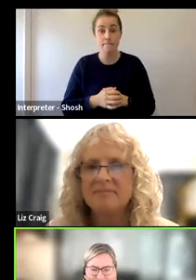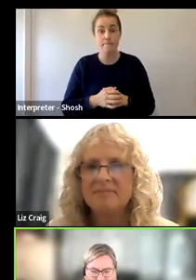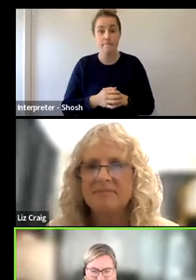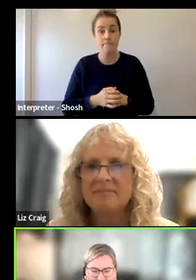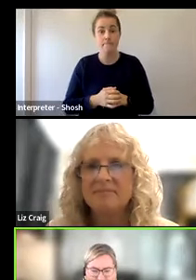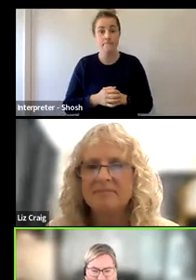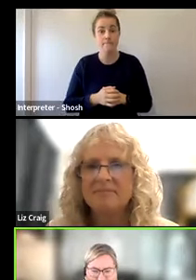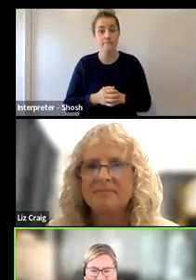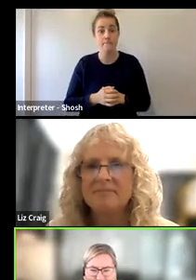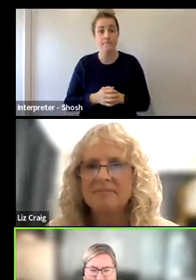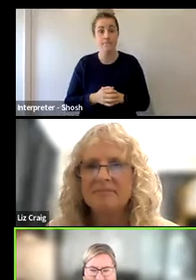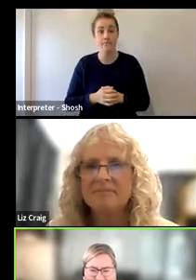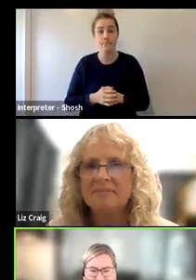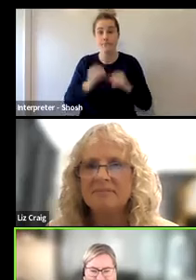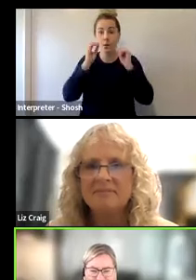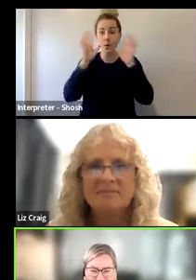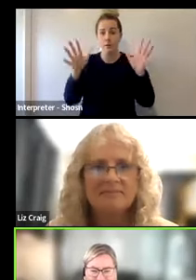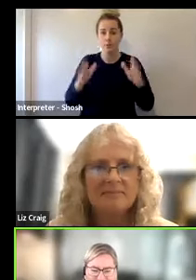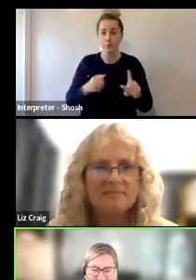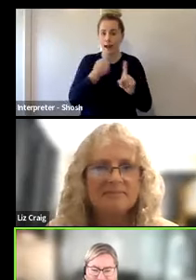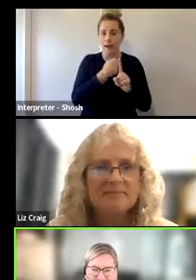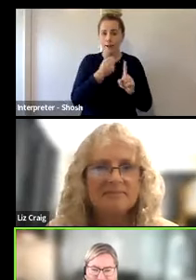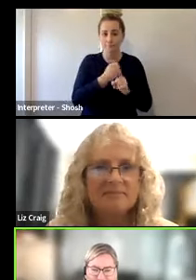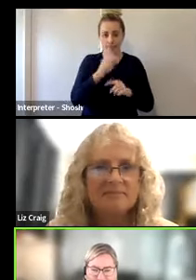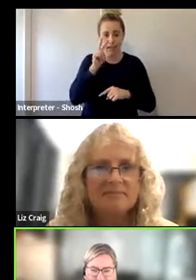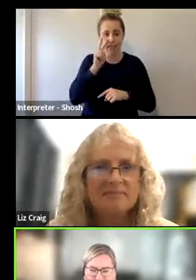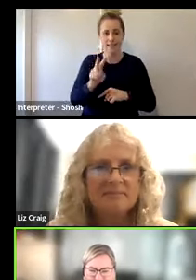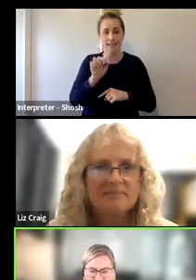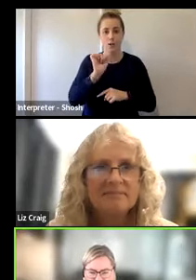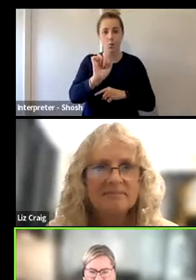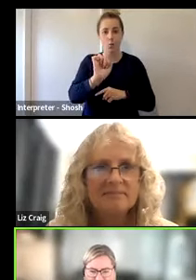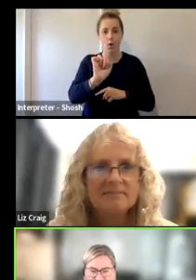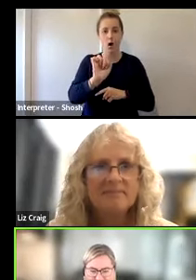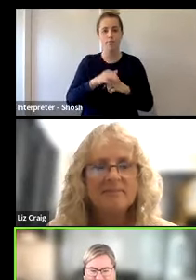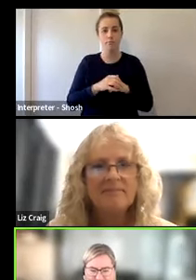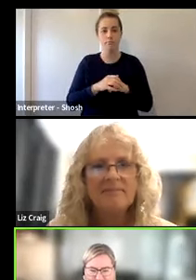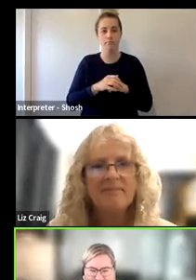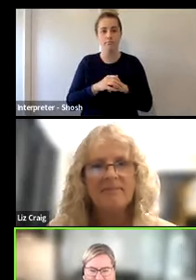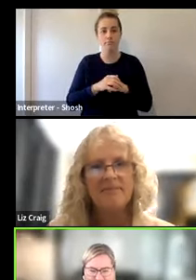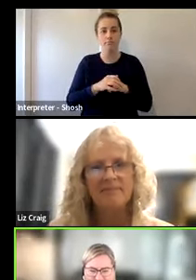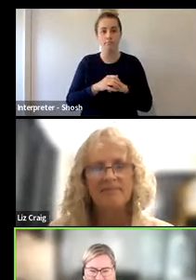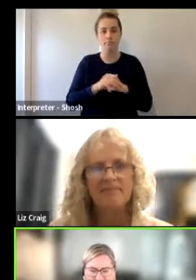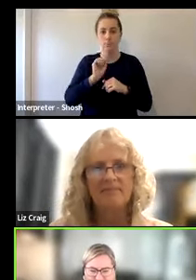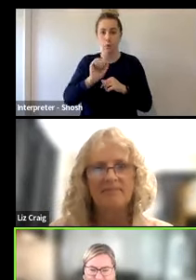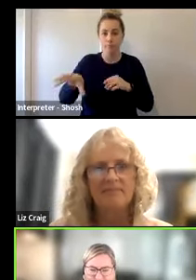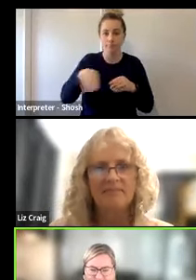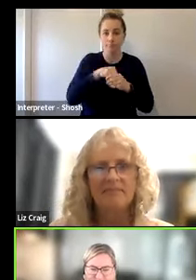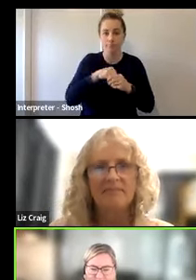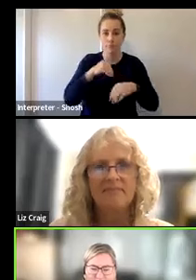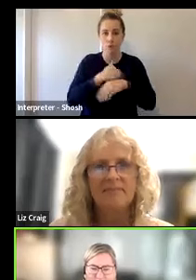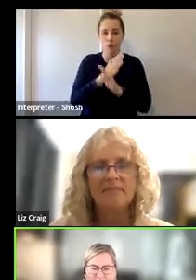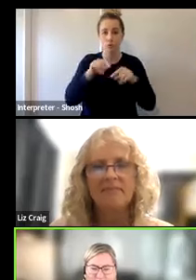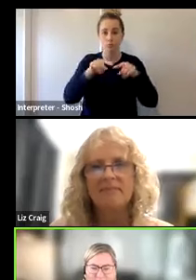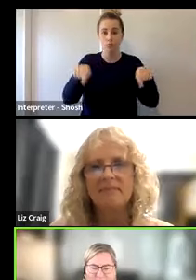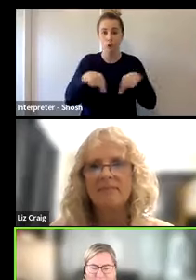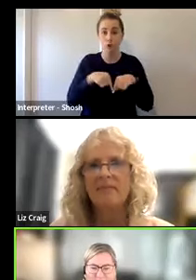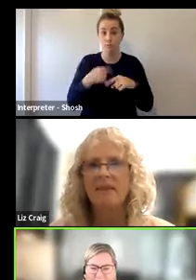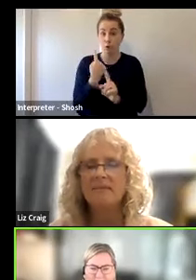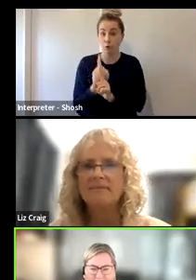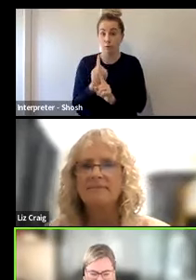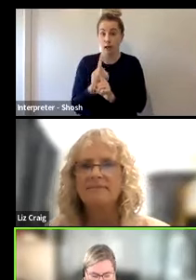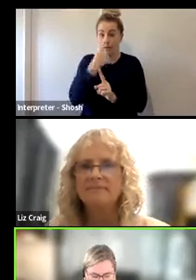Wonderful, Helen. I can see your you're in the Zoom room, if you could